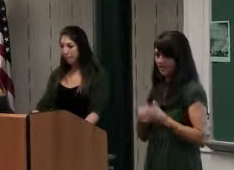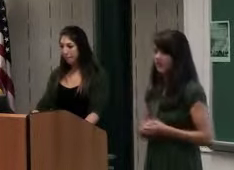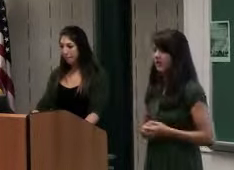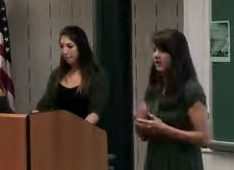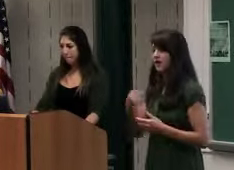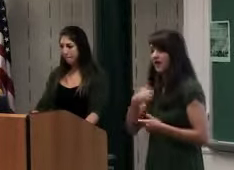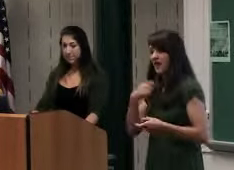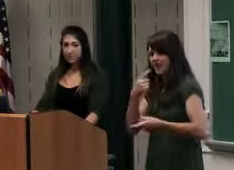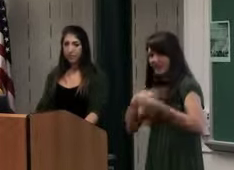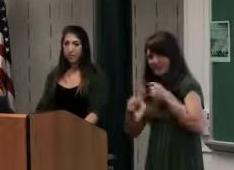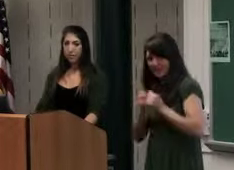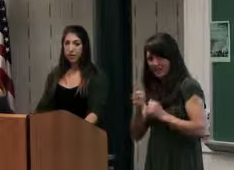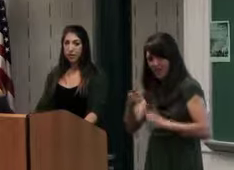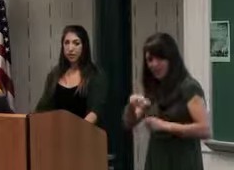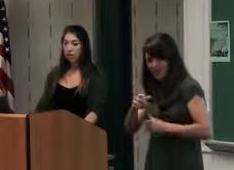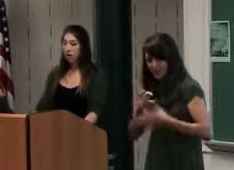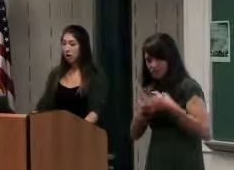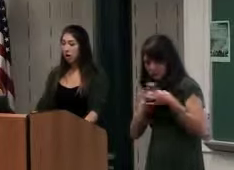way.